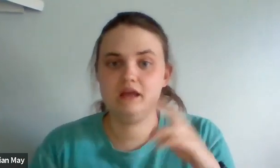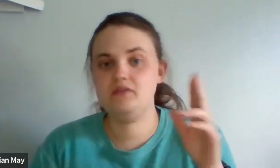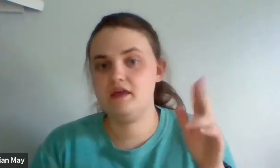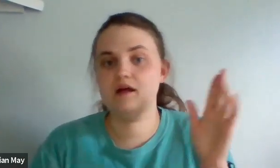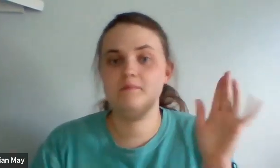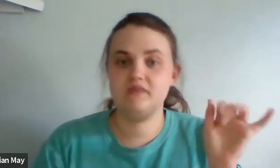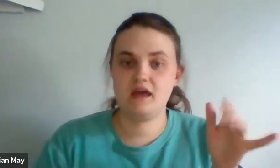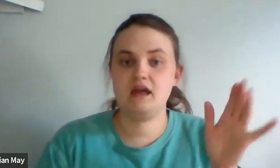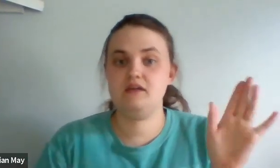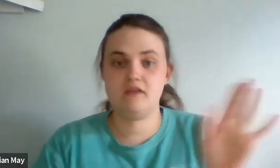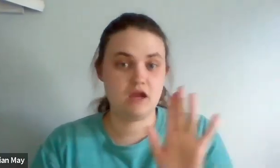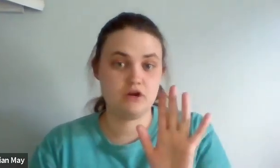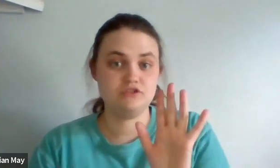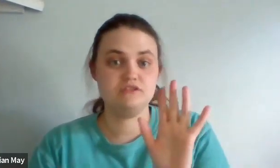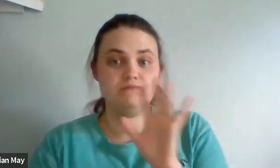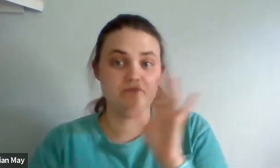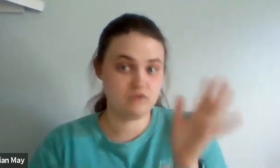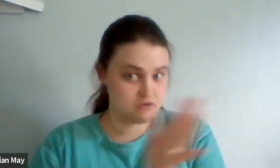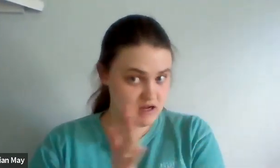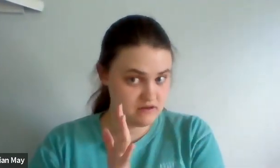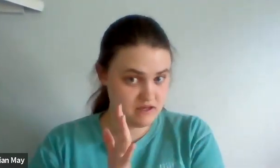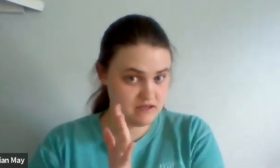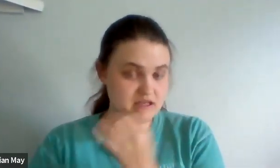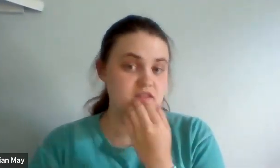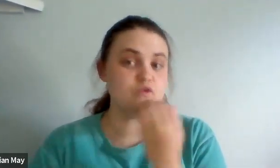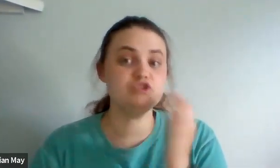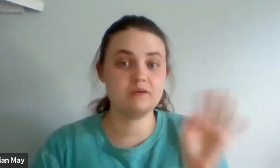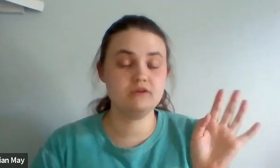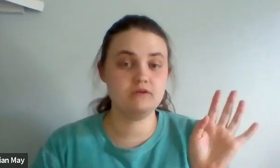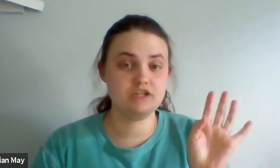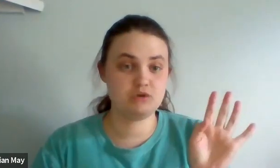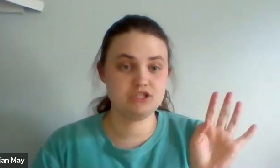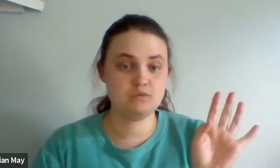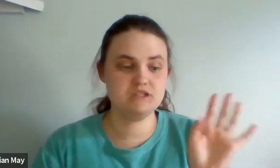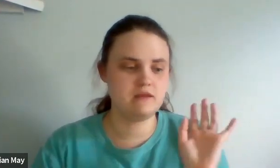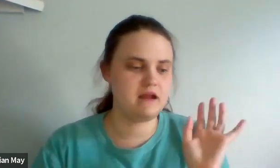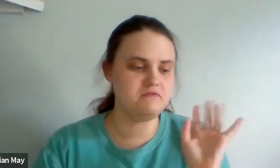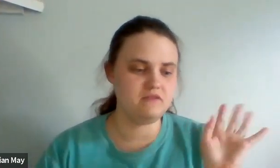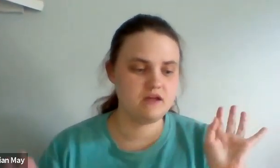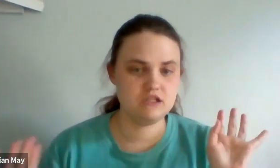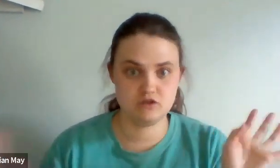we, them, they, theirs, those kind of things. And then we'll do WH question words. And then I think that is good for